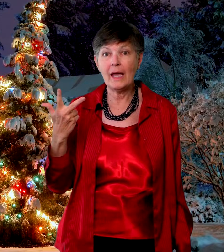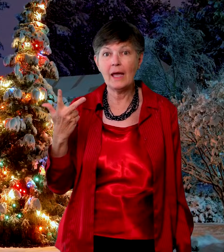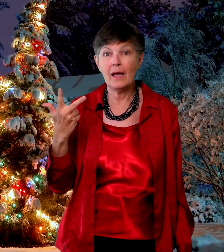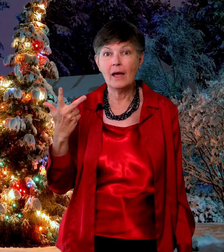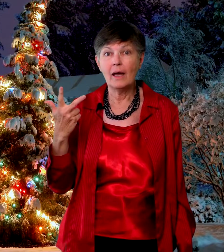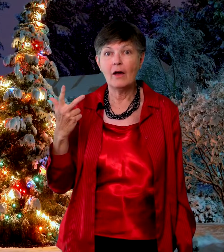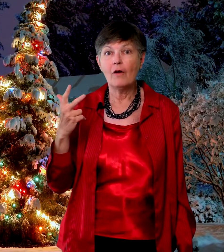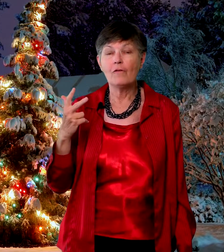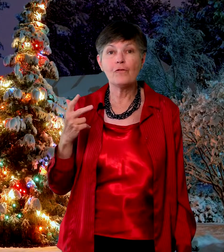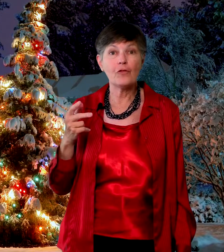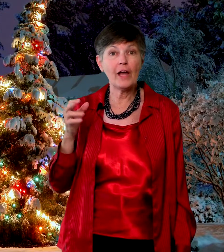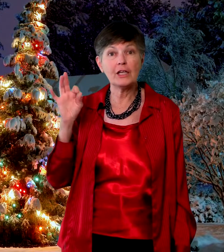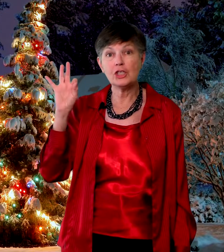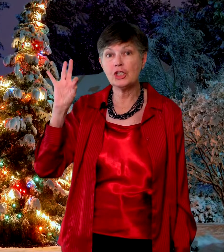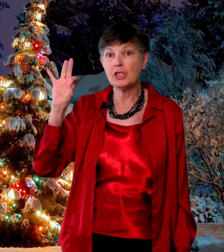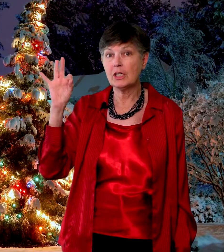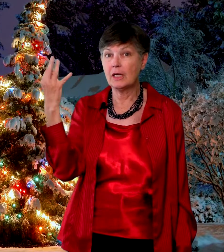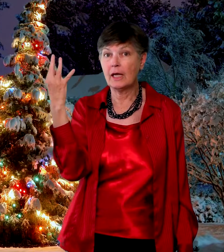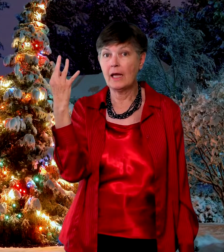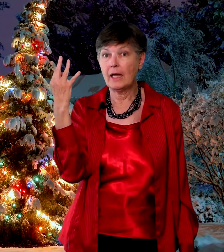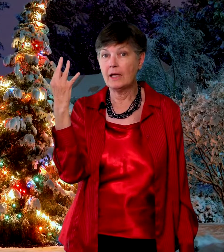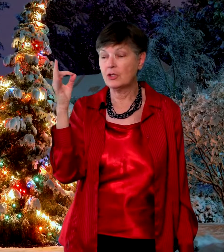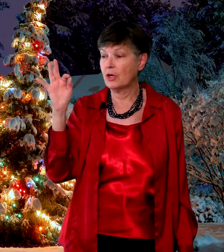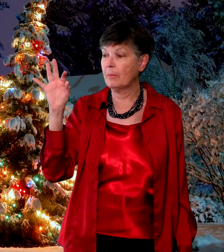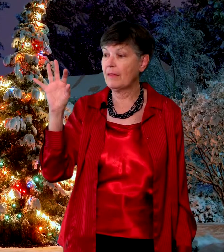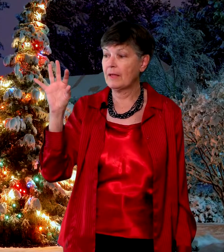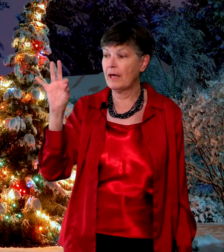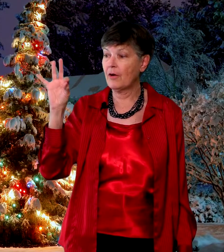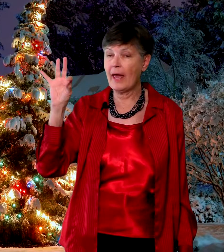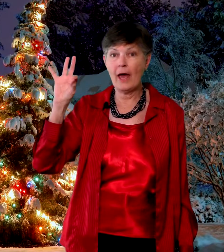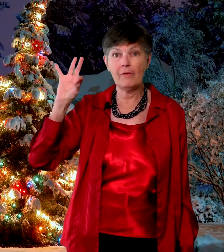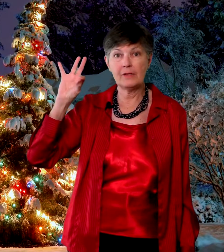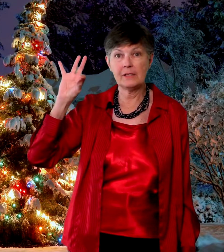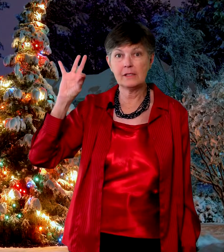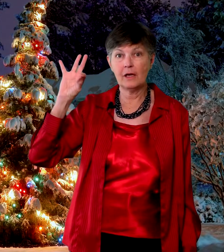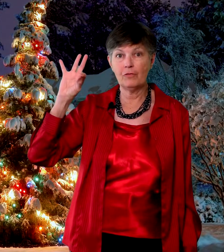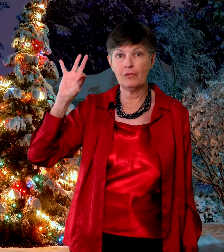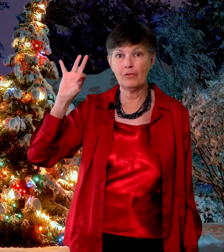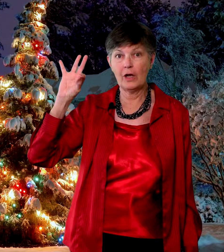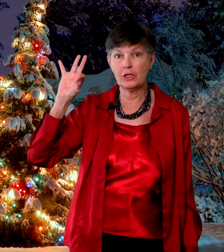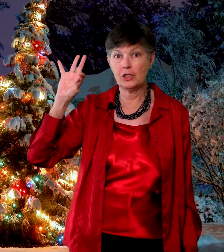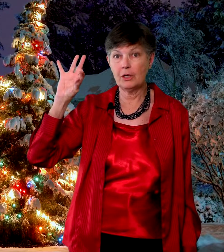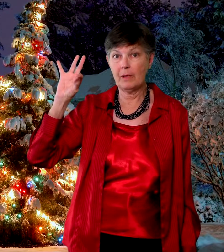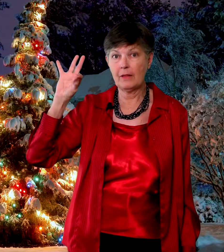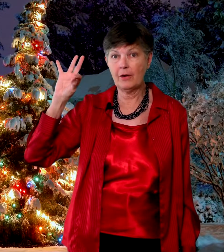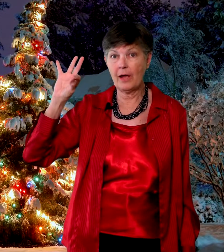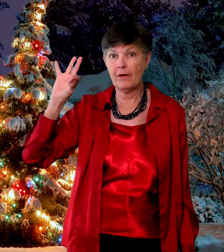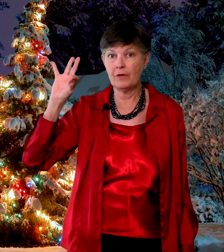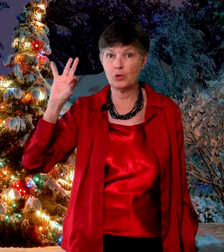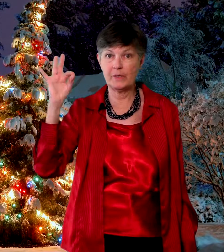3 French. So you're going to make the letter F. This is a sign for French. You're going to make the letter F and twist